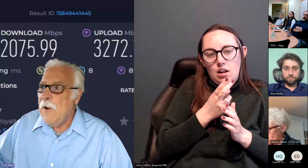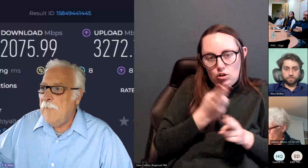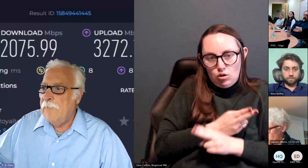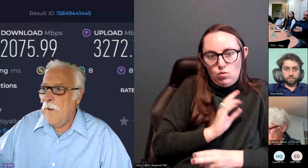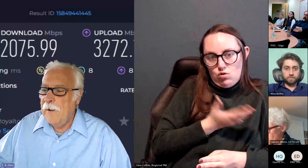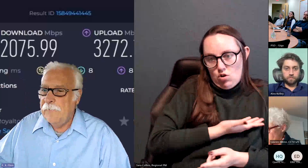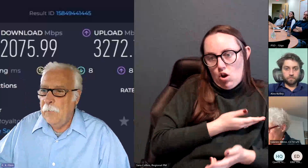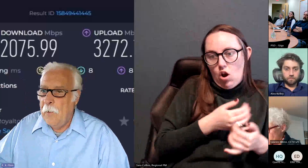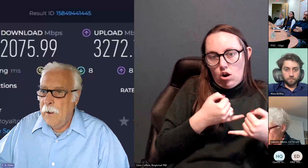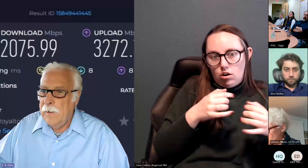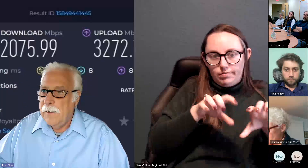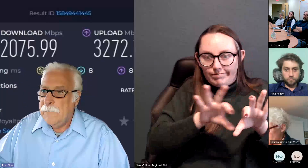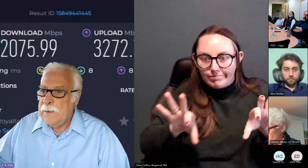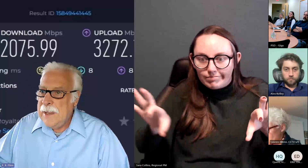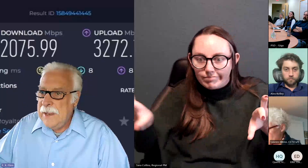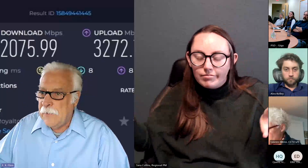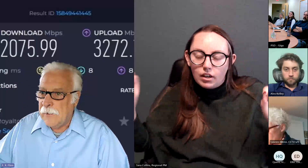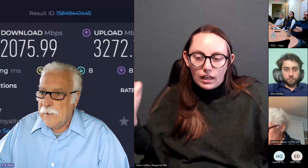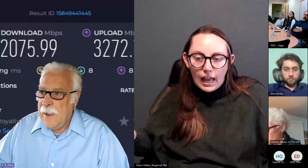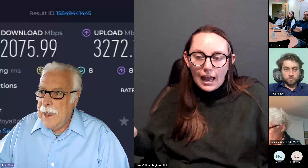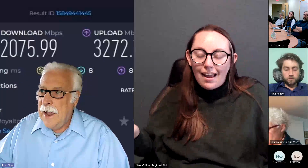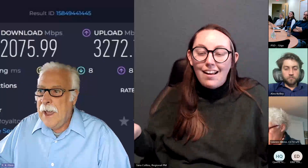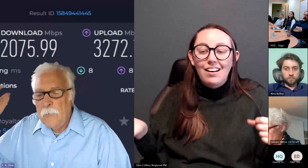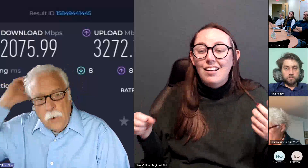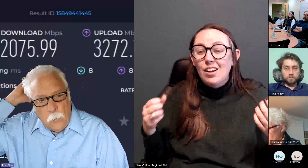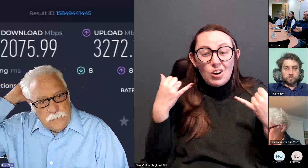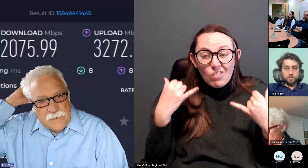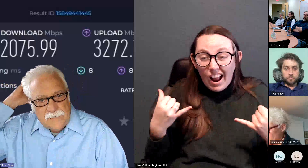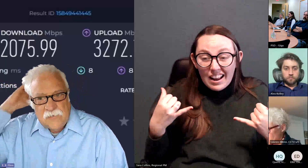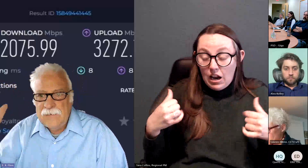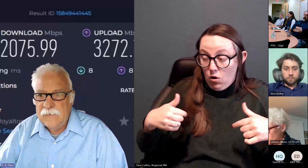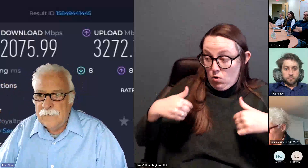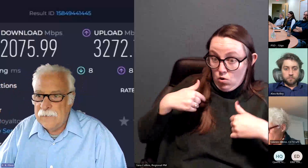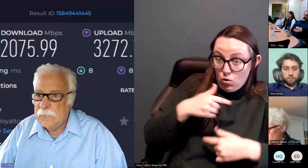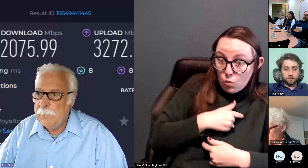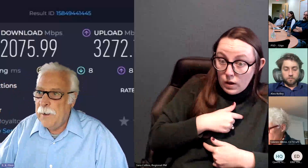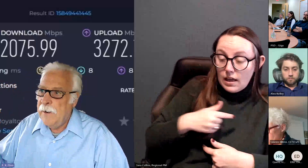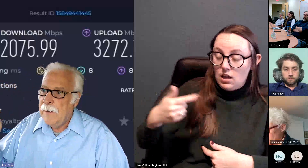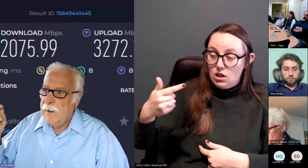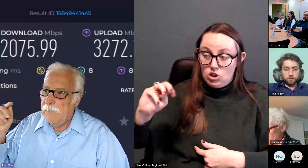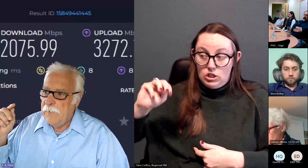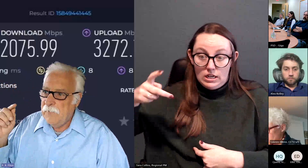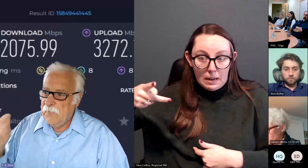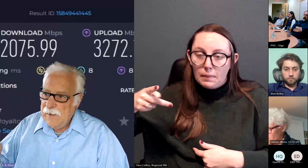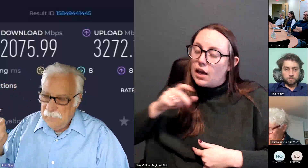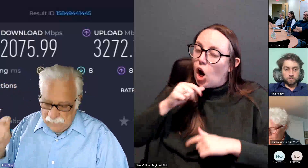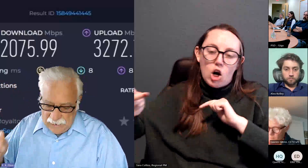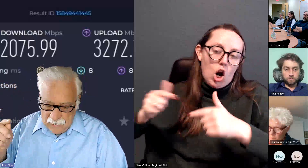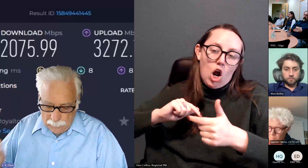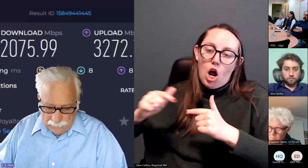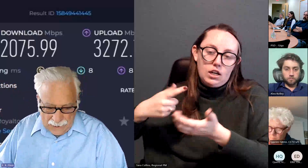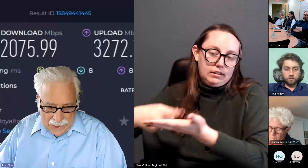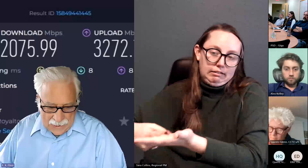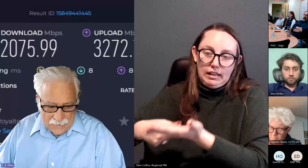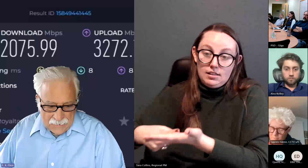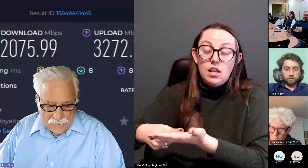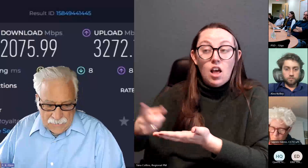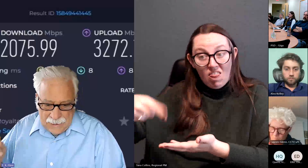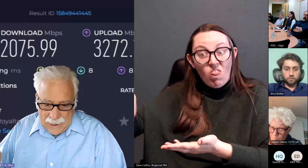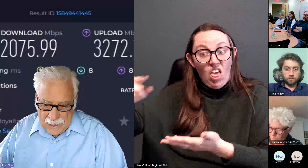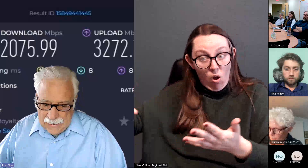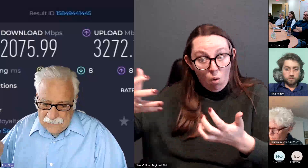that they're not far enough along either. And I don't know what the incentive is, but if the state's 10-year